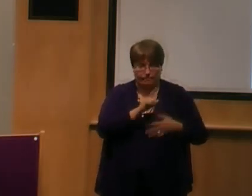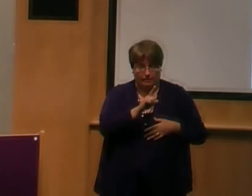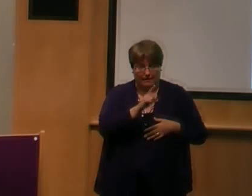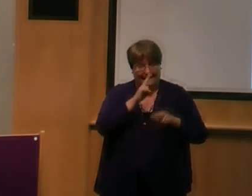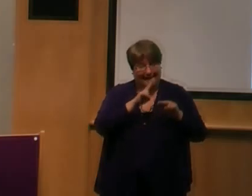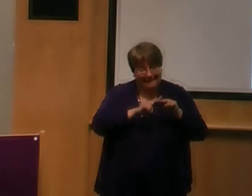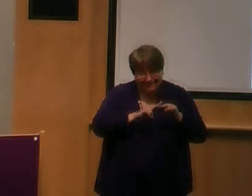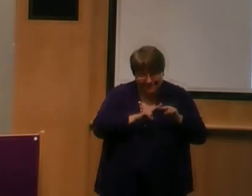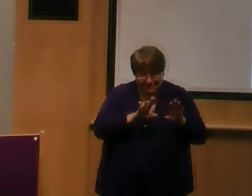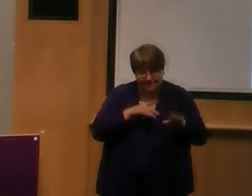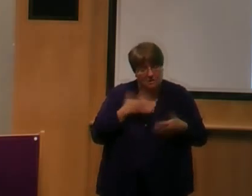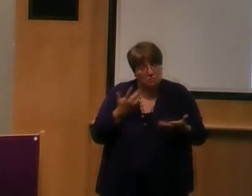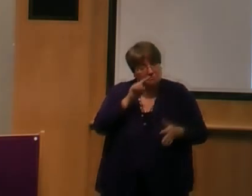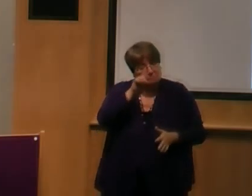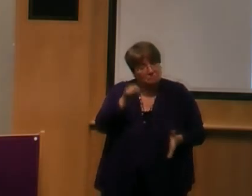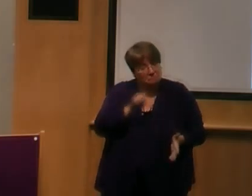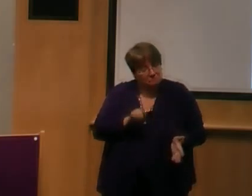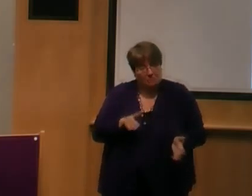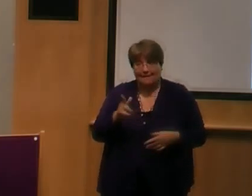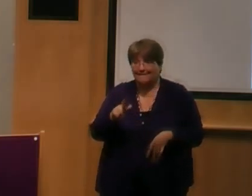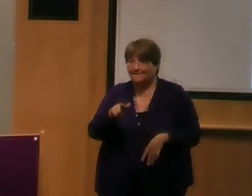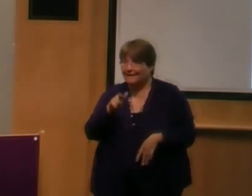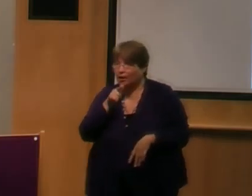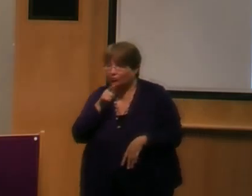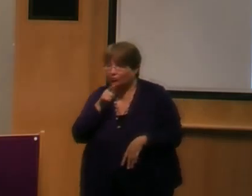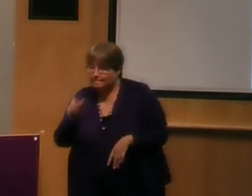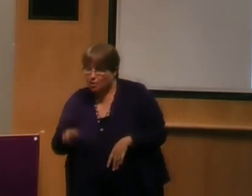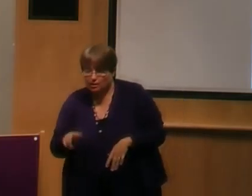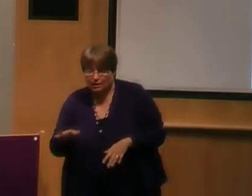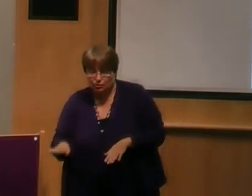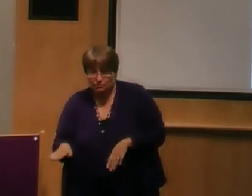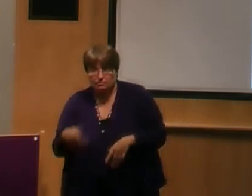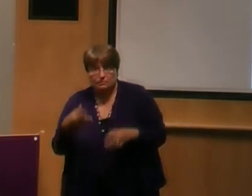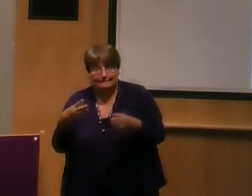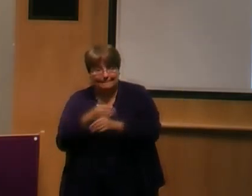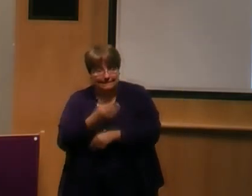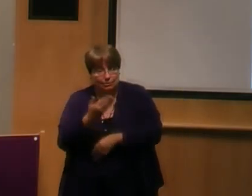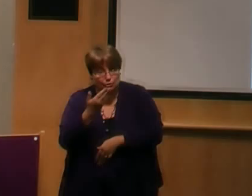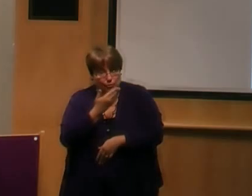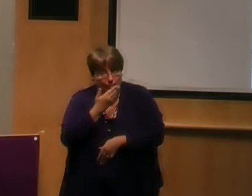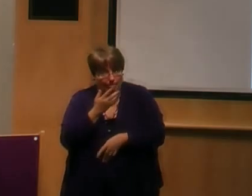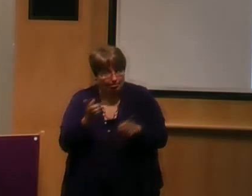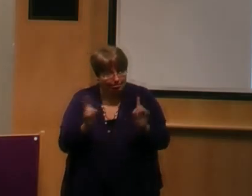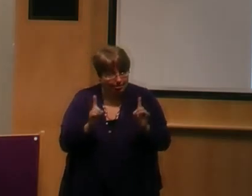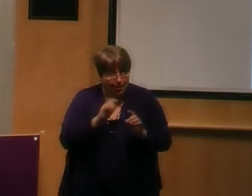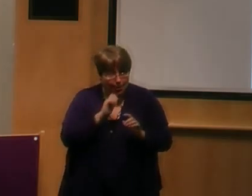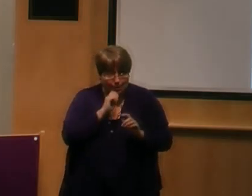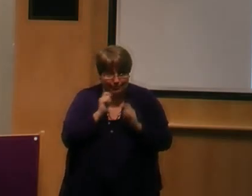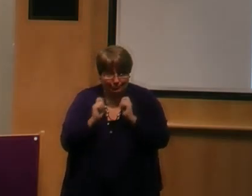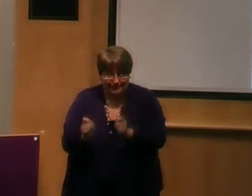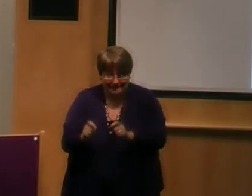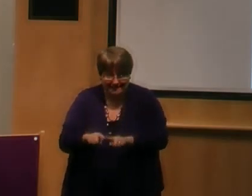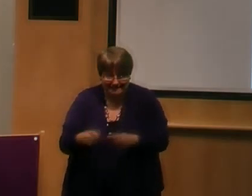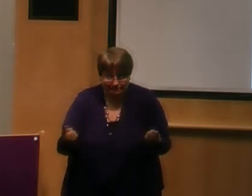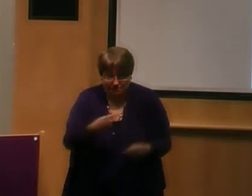the IA. They didn't go to the school. And I'm just wondering, how's that feeling? You can actually be in this school for 5 years. Would they